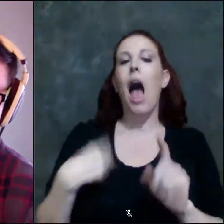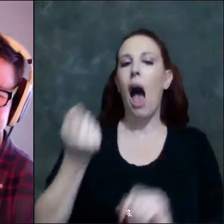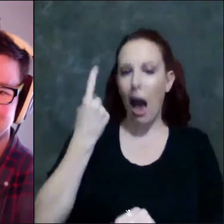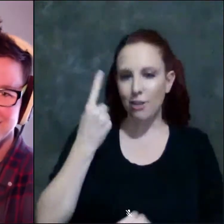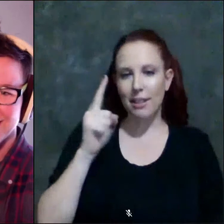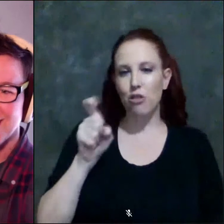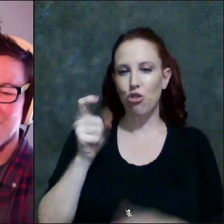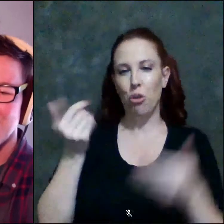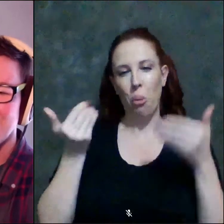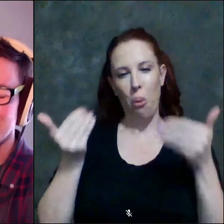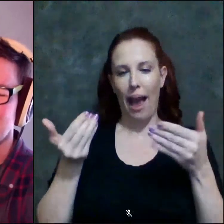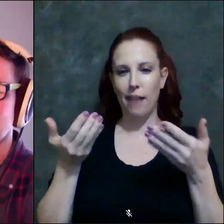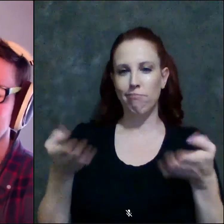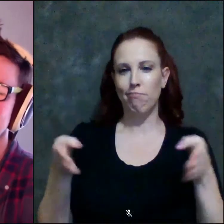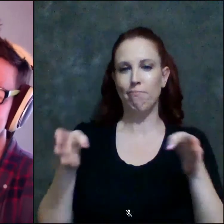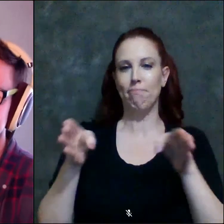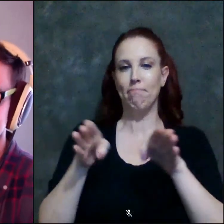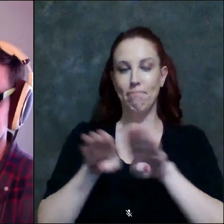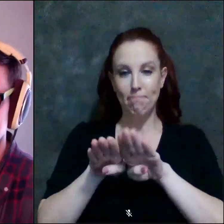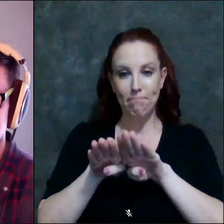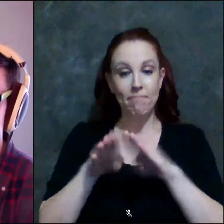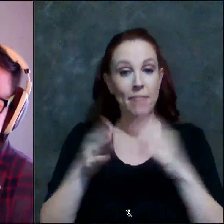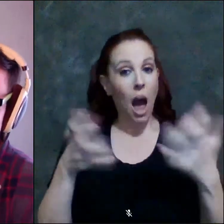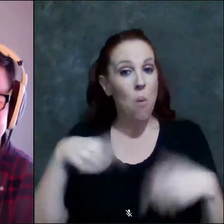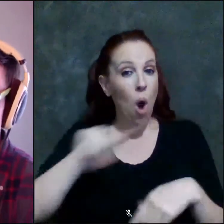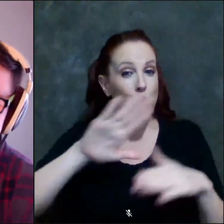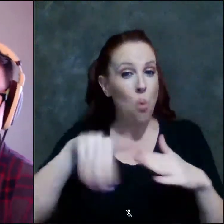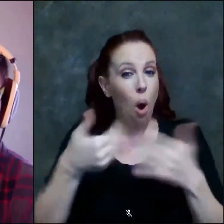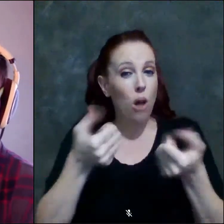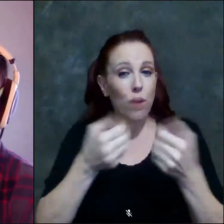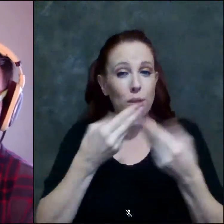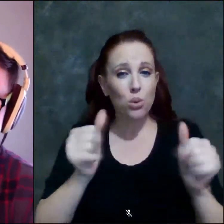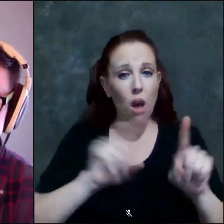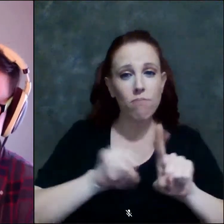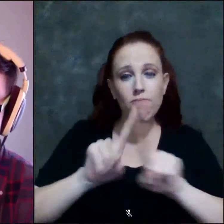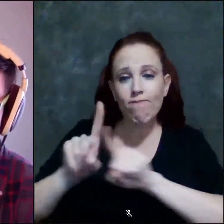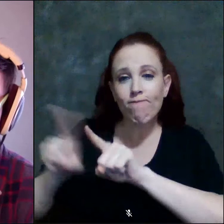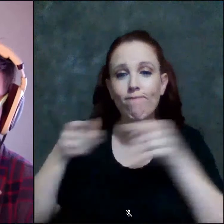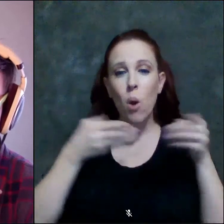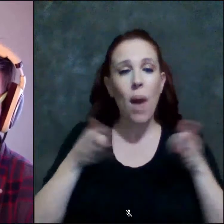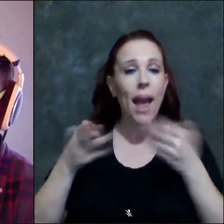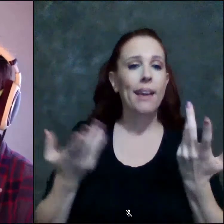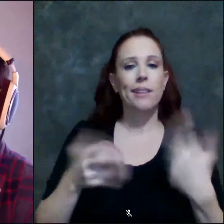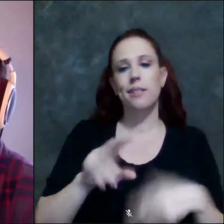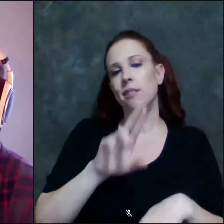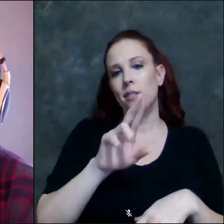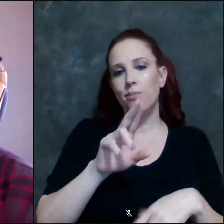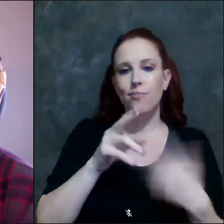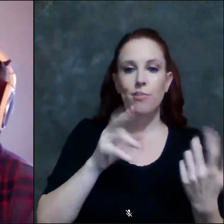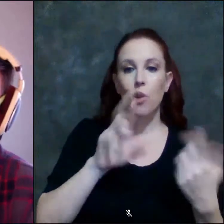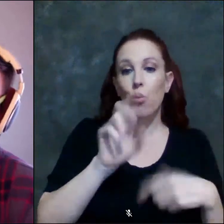up. I want all of you to try to solve this problem multiple ways. Use recursion, use iteration,